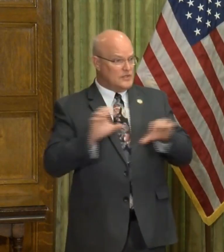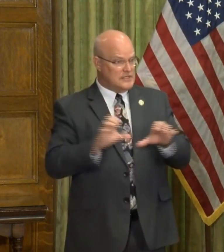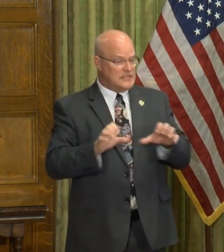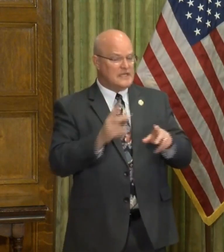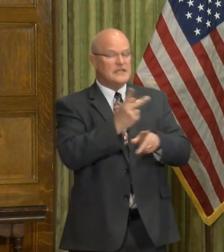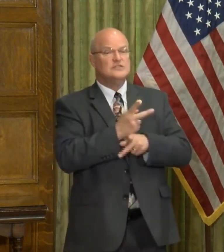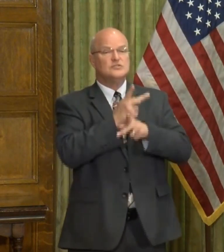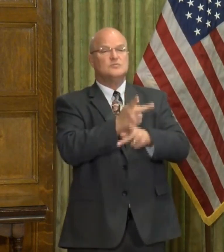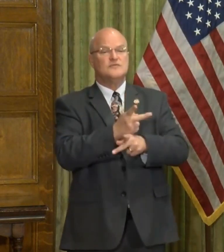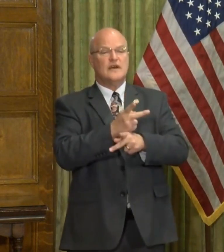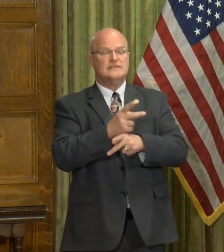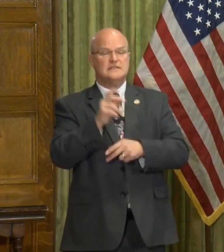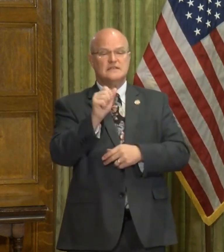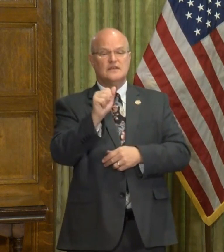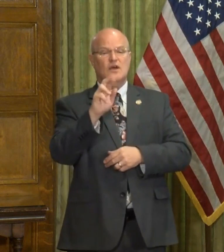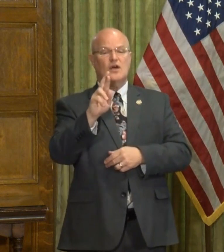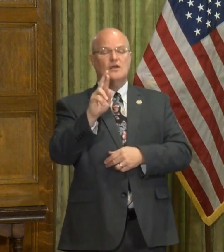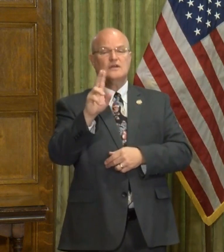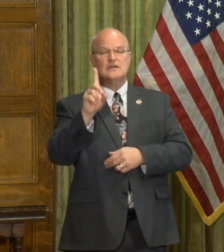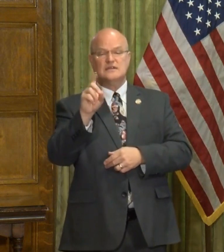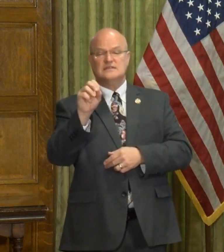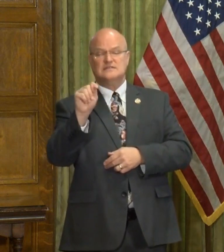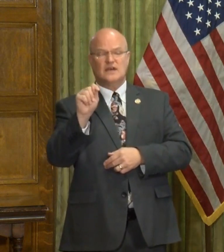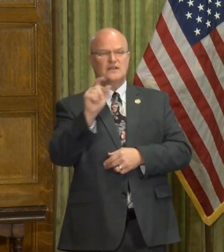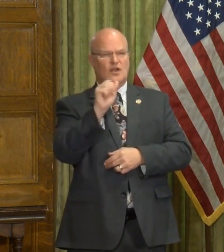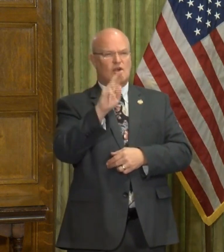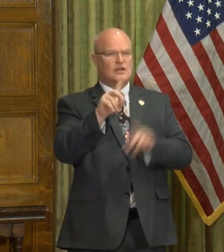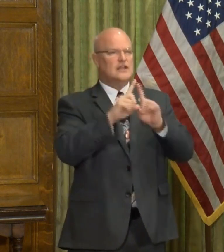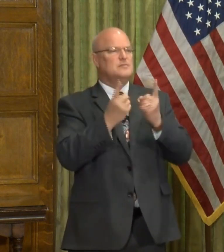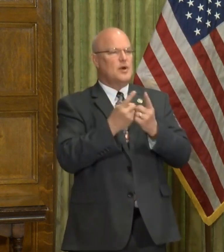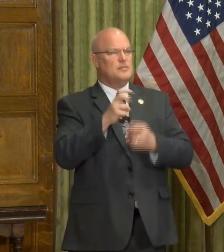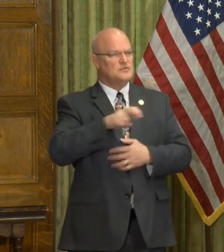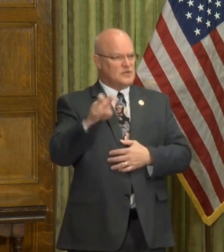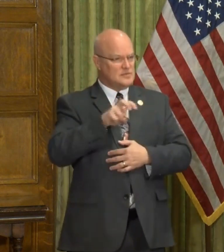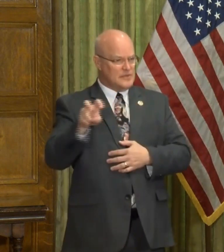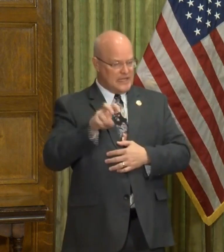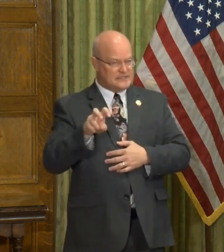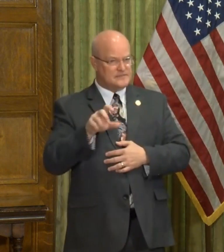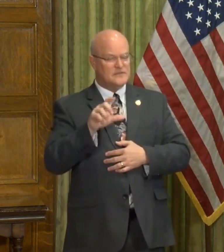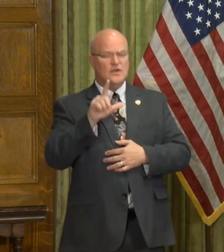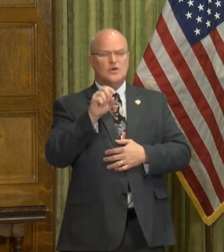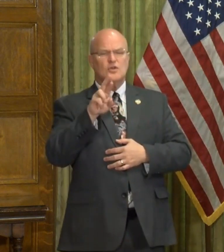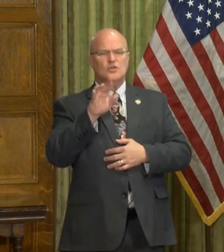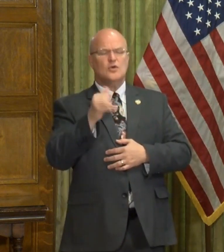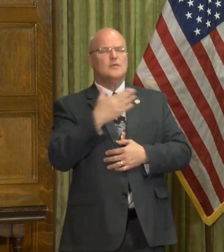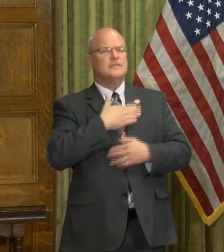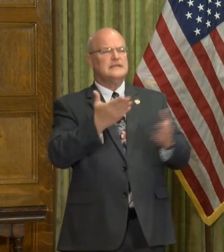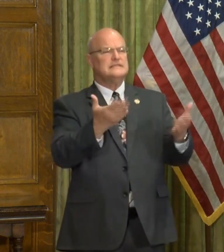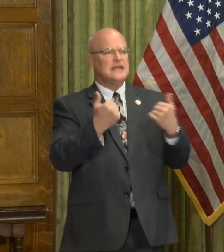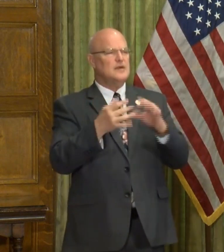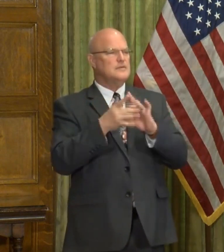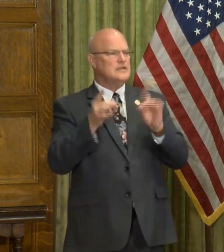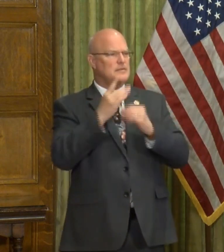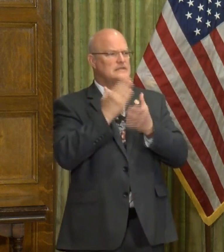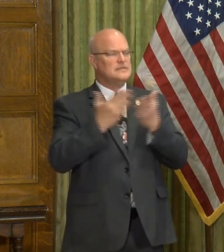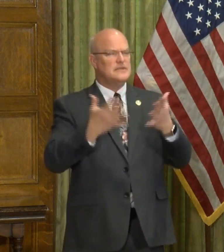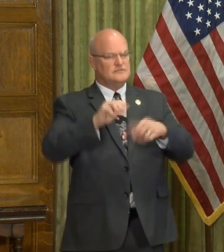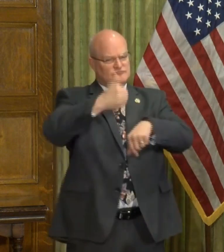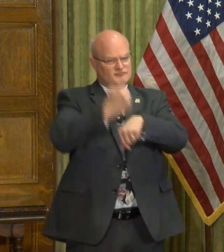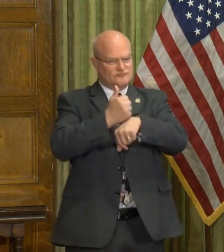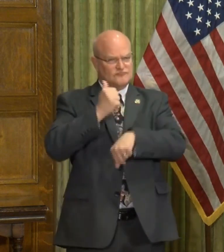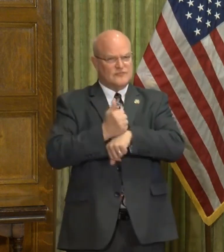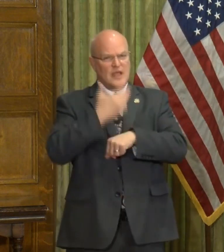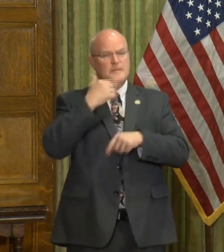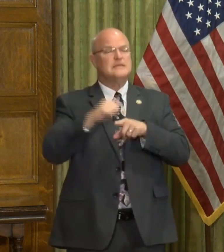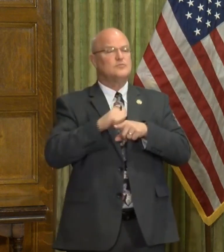done in supervising RDOT, particularly with the construction industry. So Lori, if you would come and talk about some of the things that